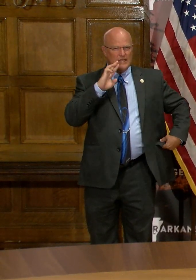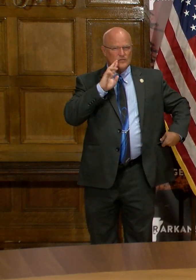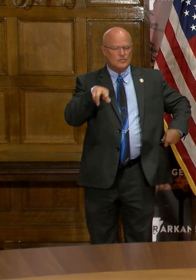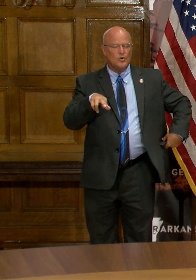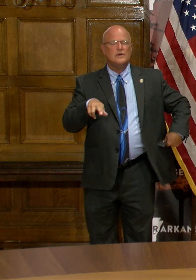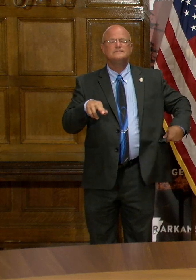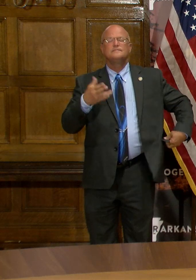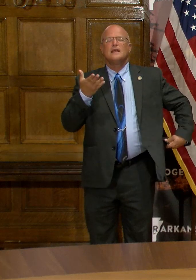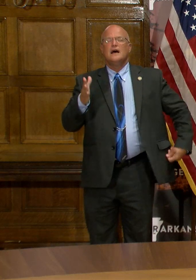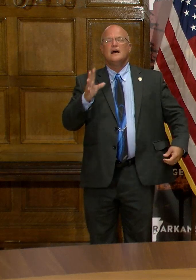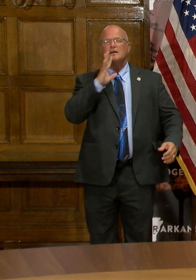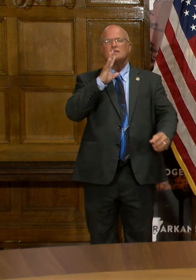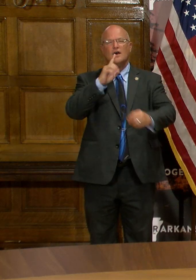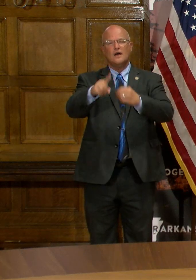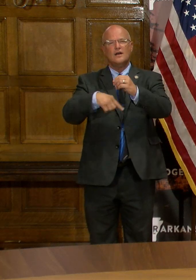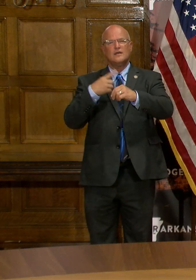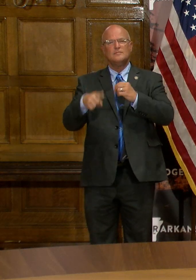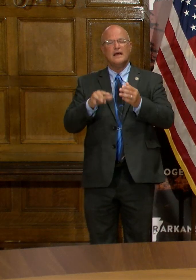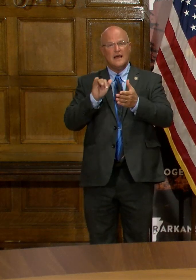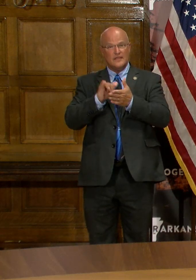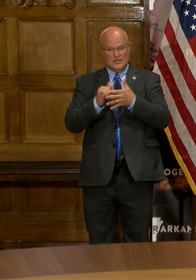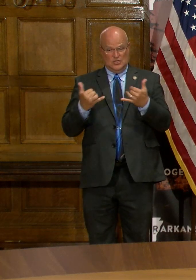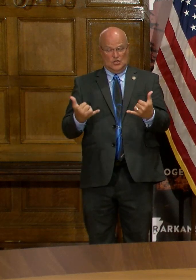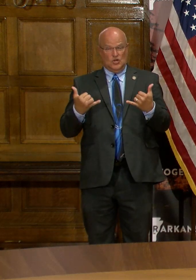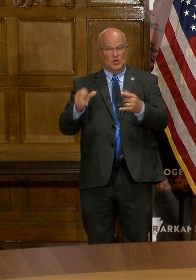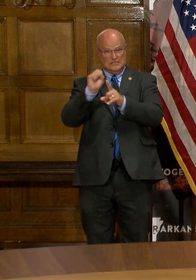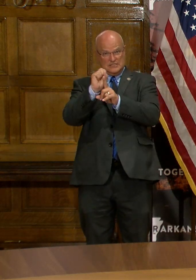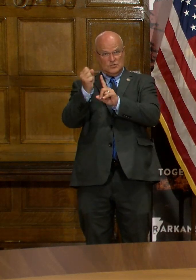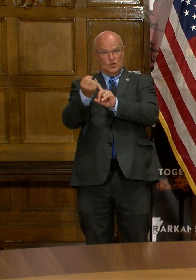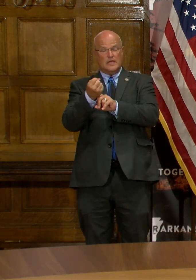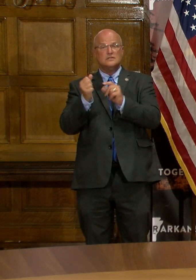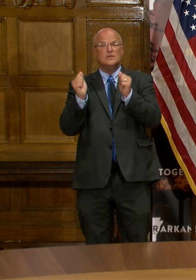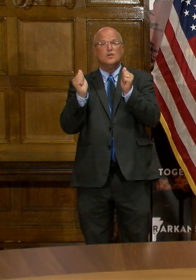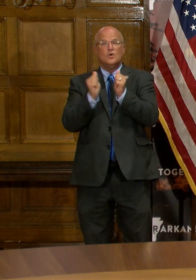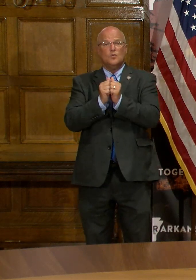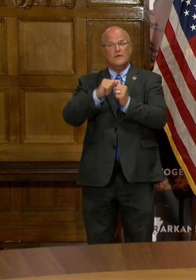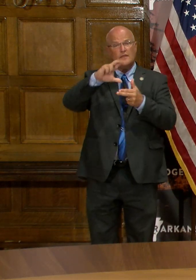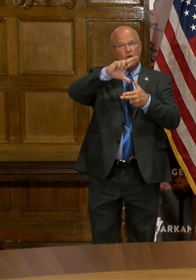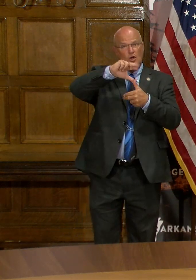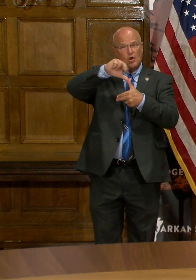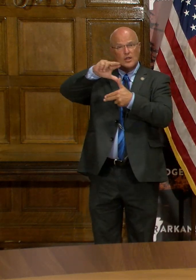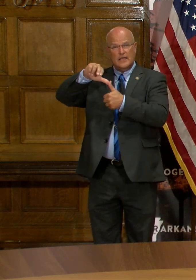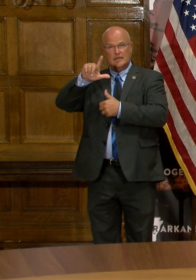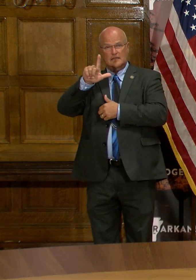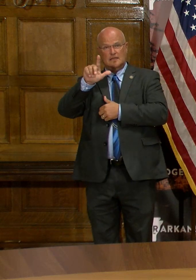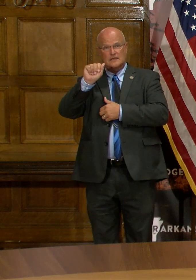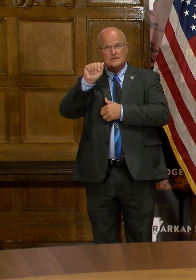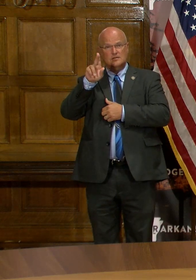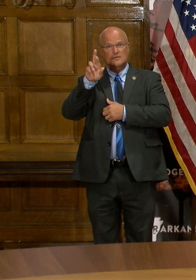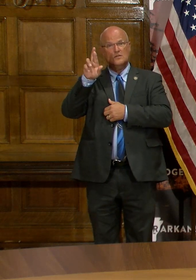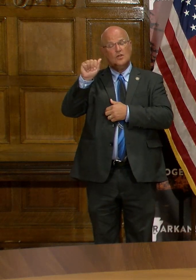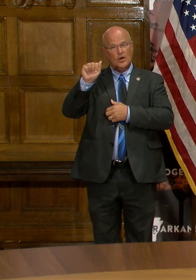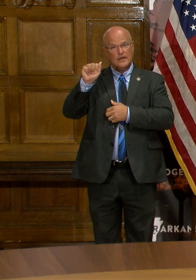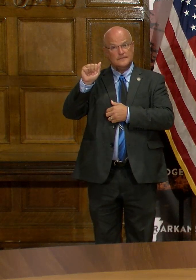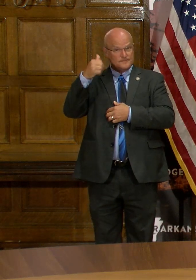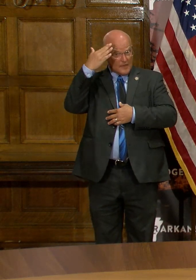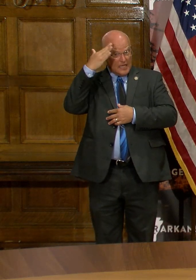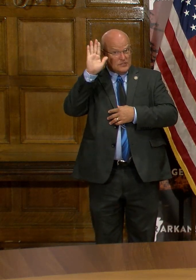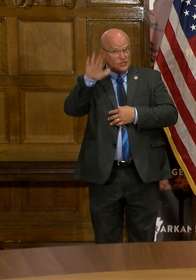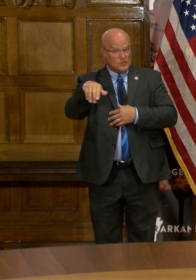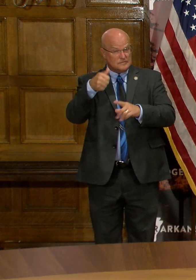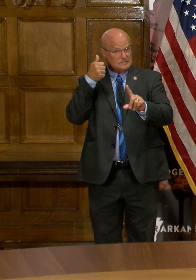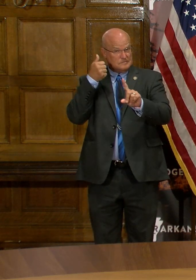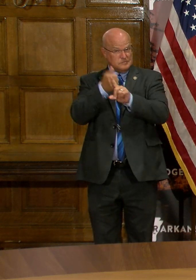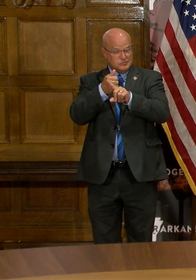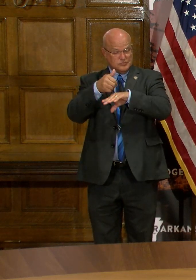day, let me talk about the current situation with Hurricane Laura. As you know, that will be hitting